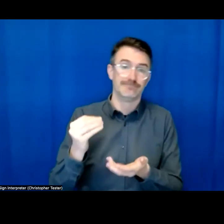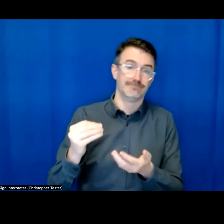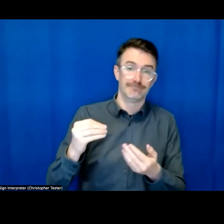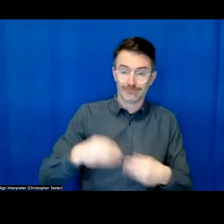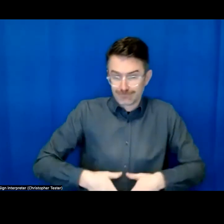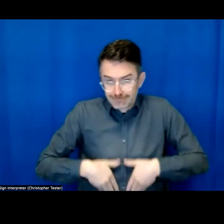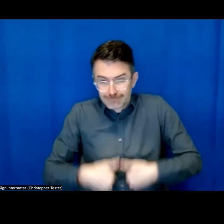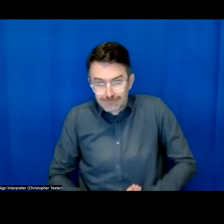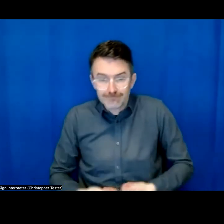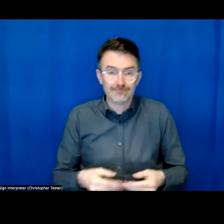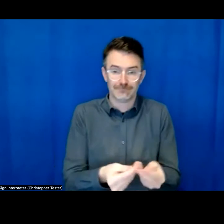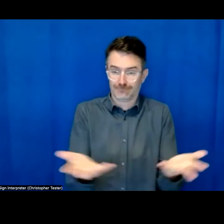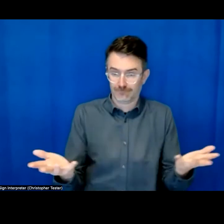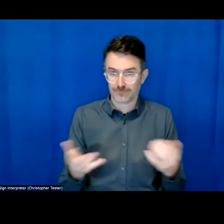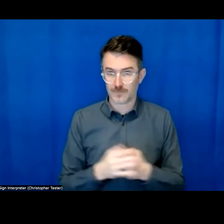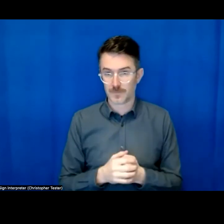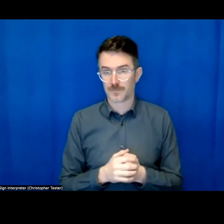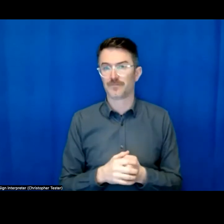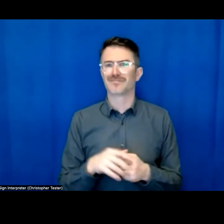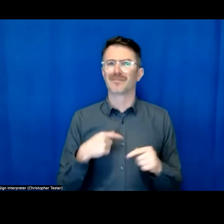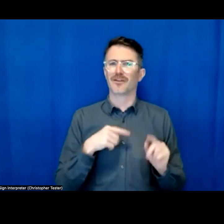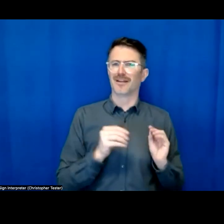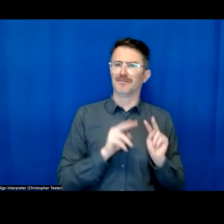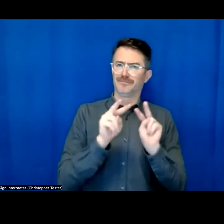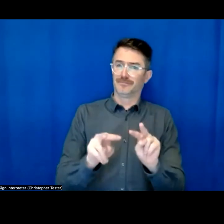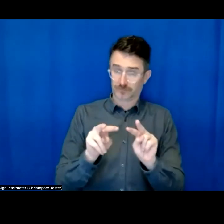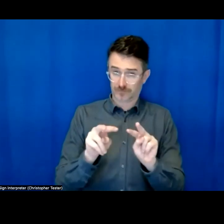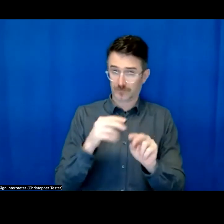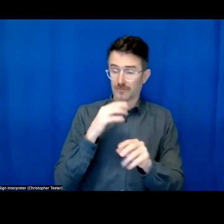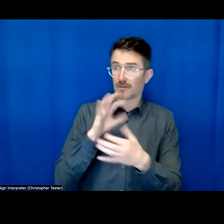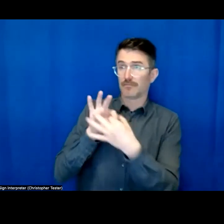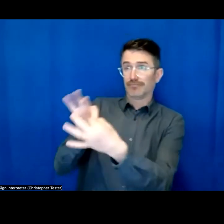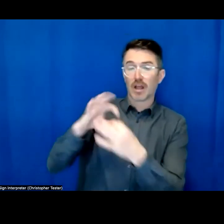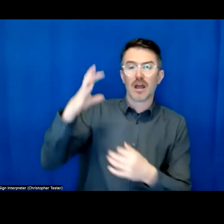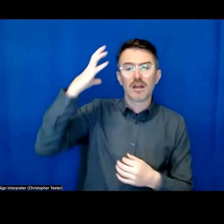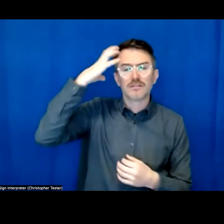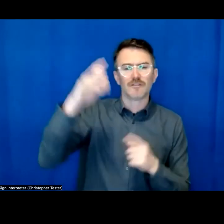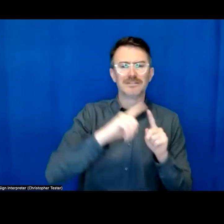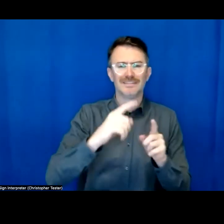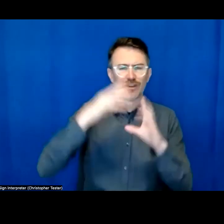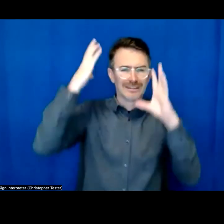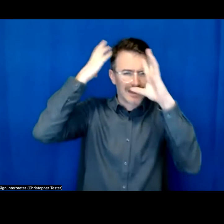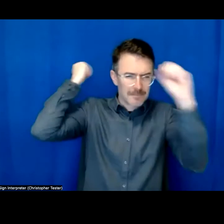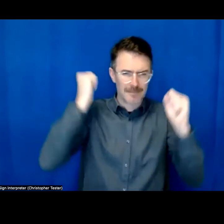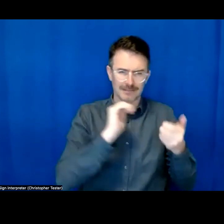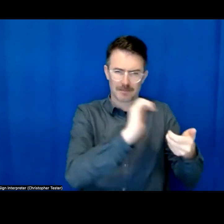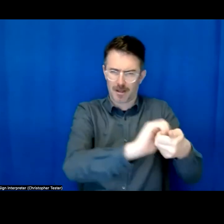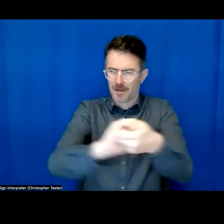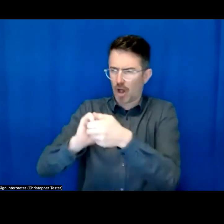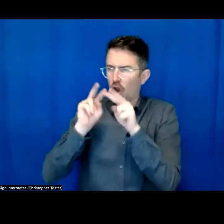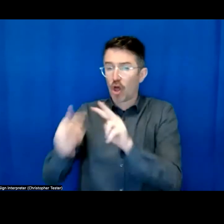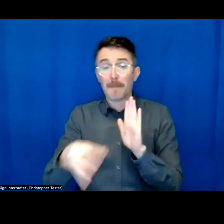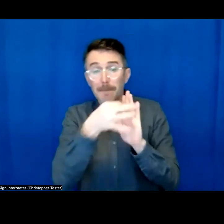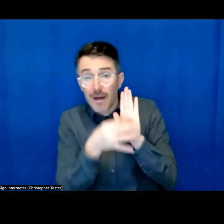international development positions covering policy, program, and operations both at Global Affairs Canada and at the Canadian